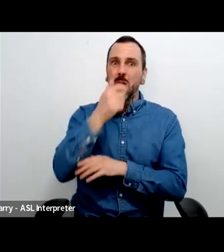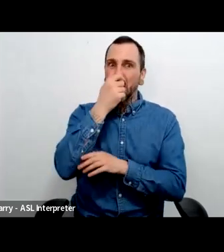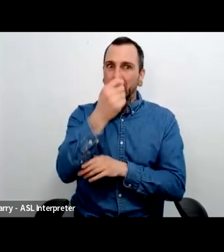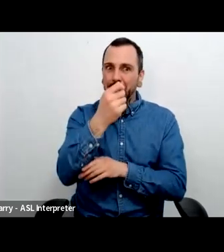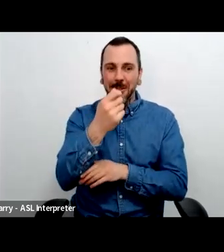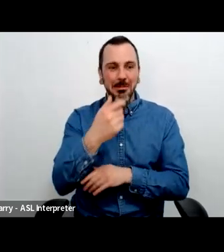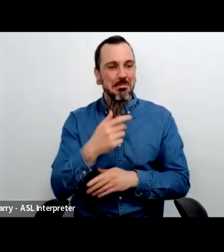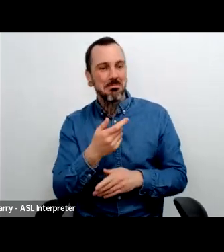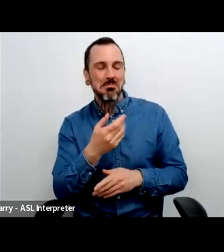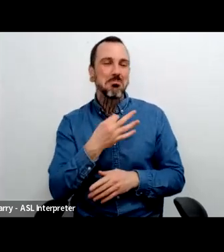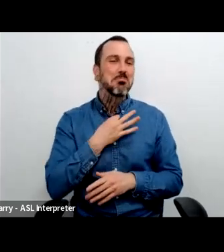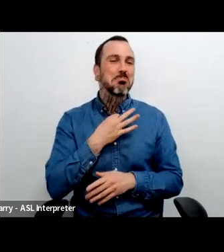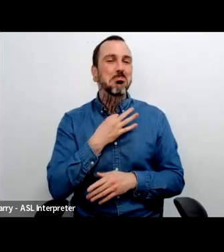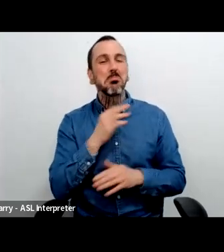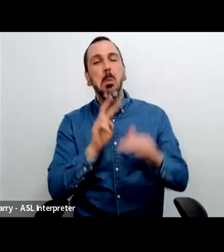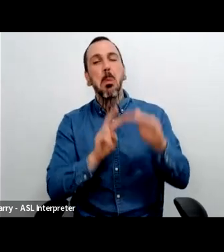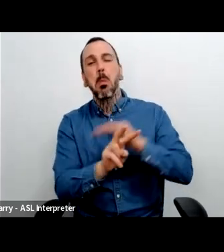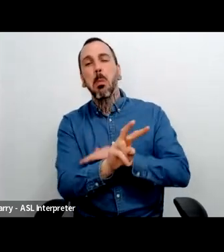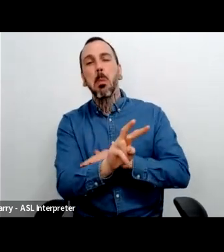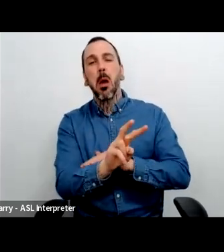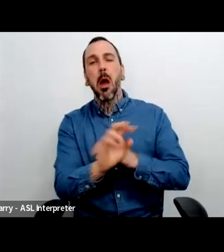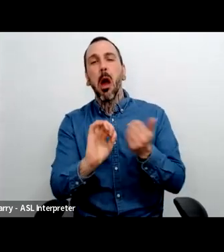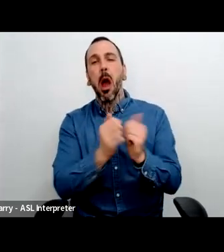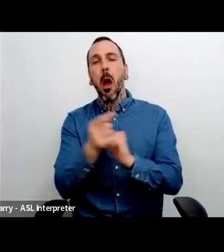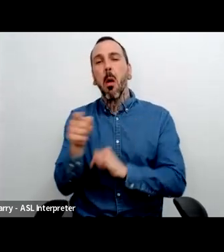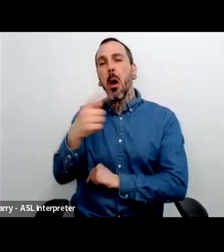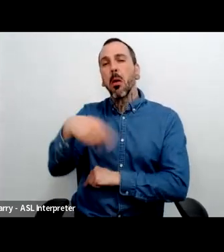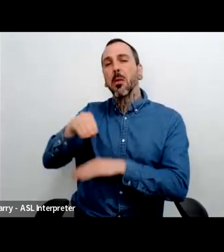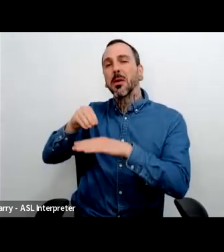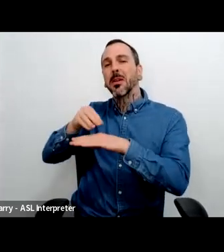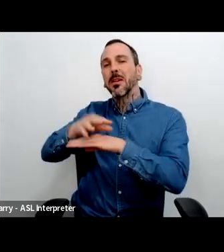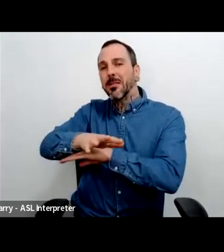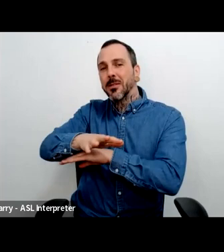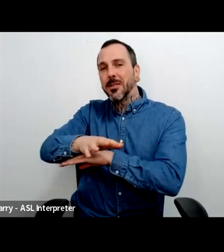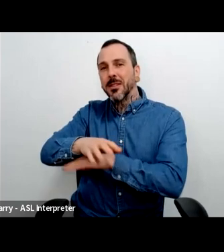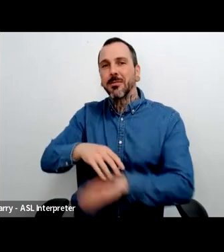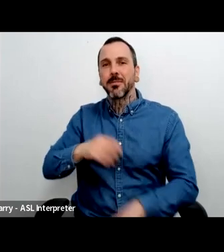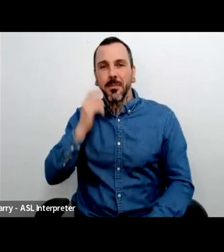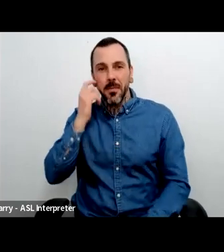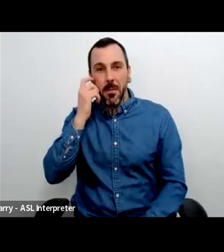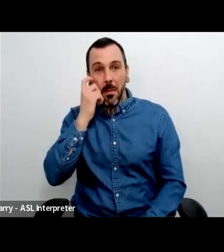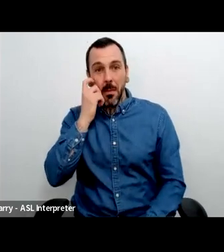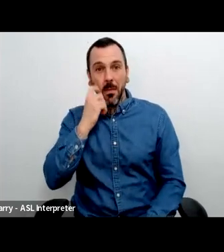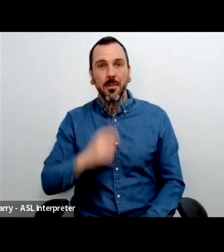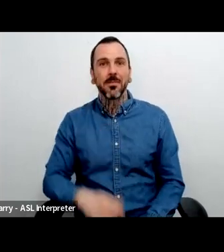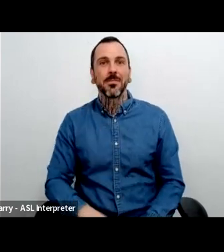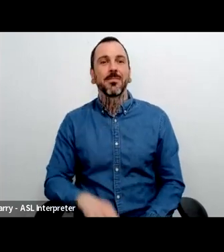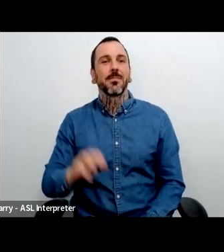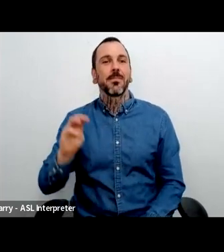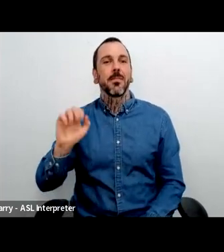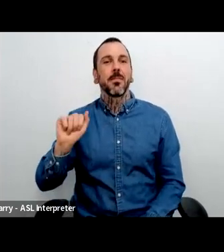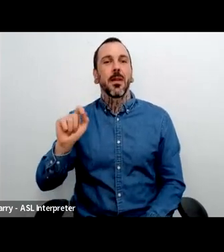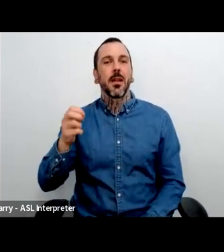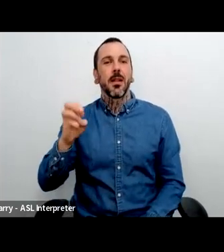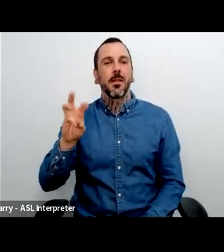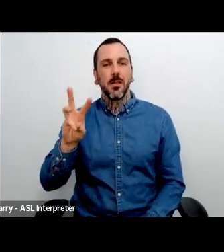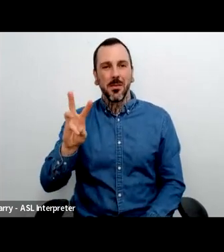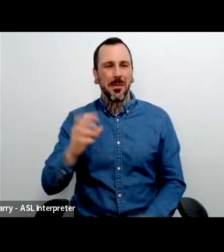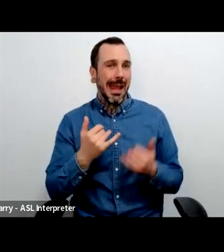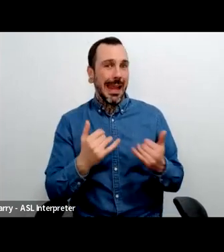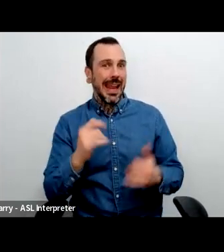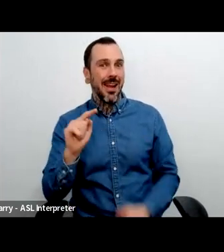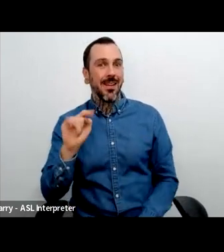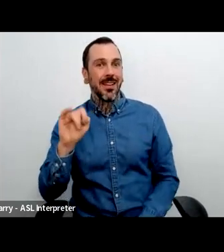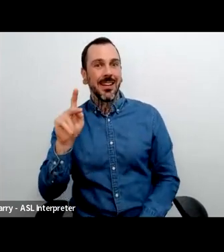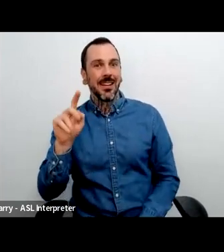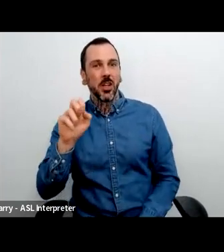goes. Well, now we're all supposed to be off TikTok. But, That's yeah, right. they say in books publishing, they say if